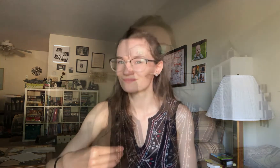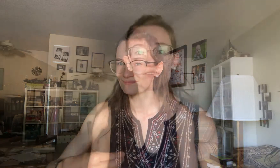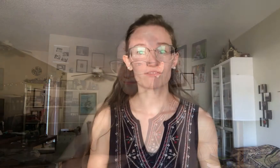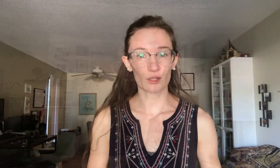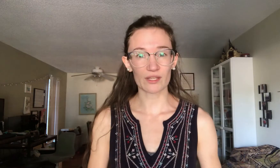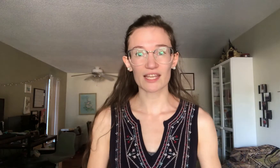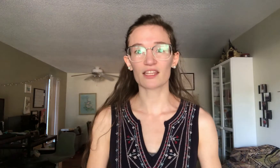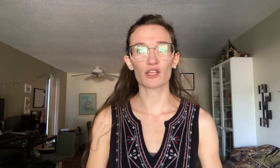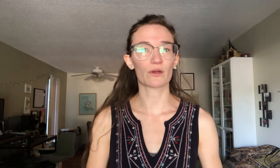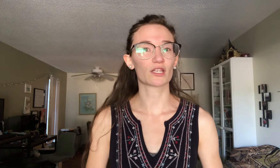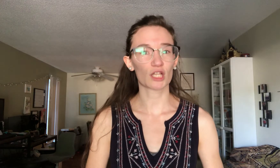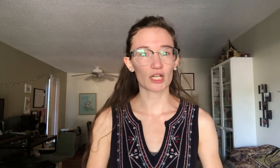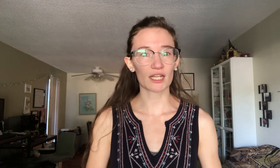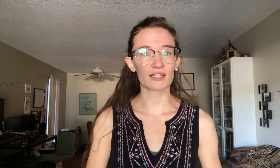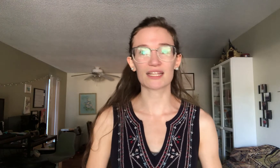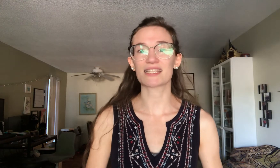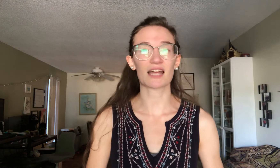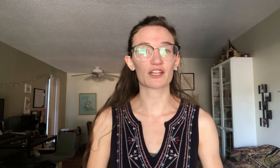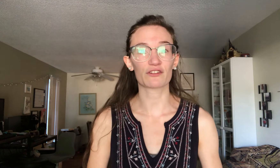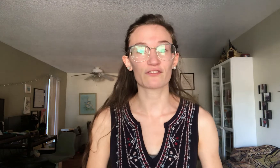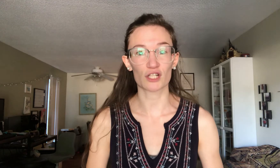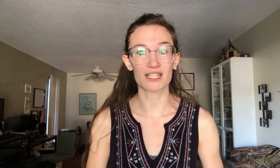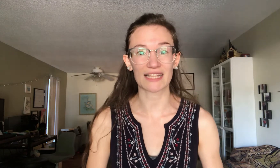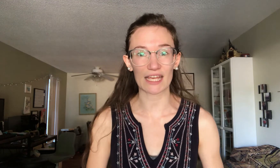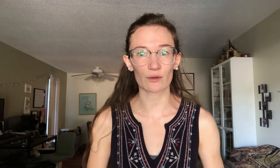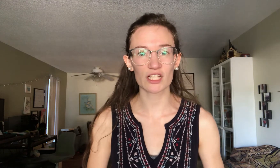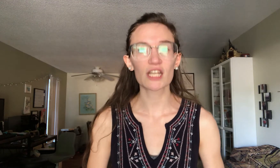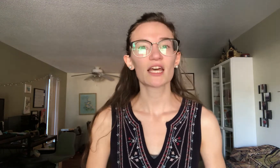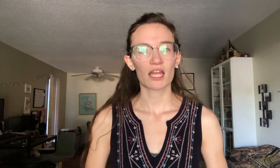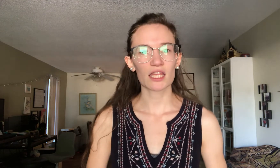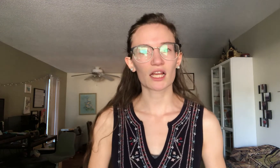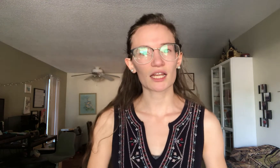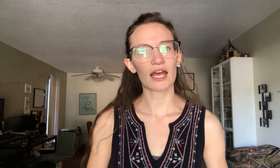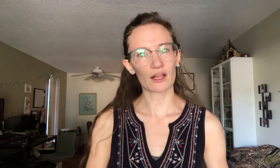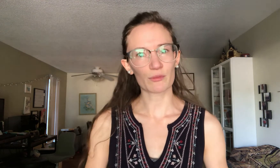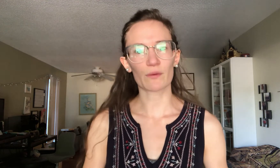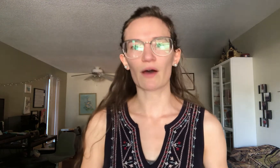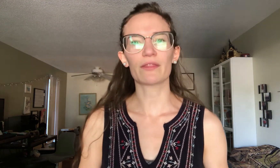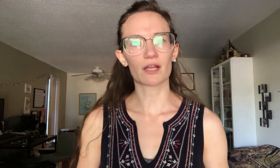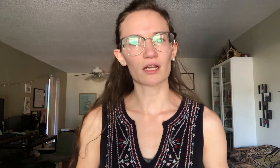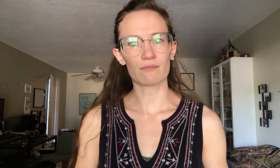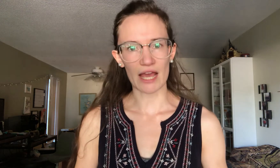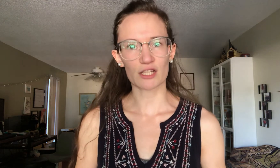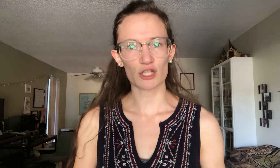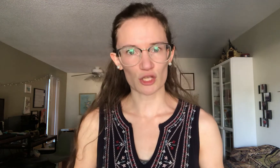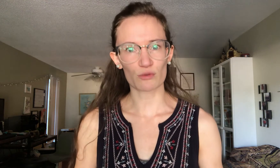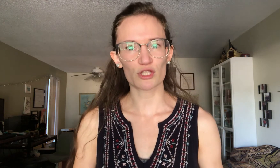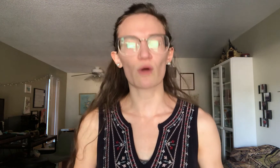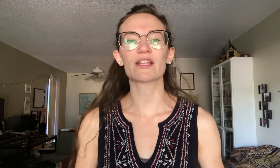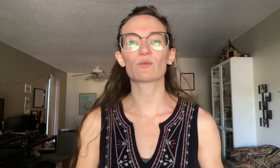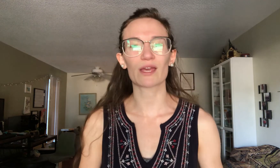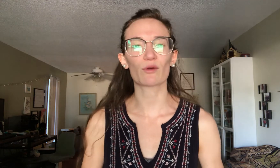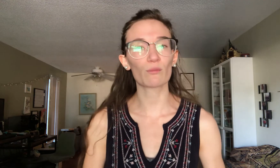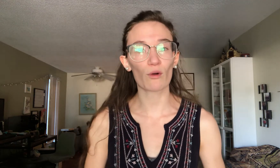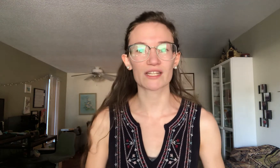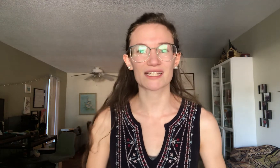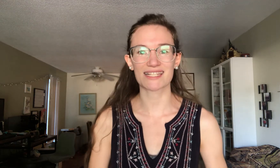not fluent yet, that you are learning, that it's not your first language, they're gonna help you out and they're gonna match you. So it's way more important to